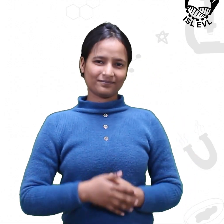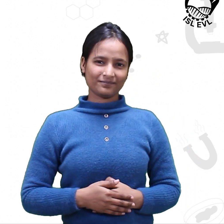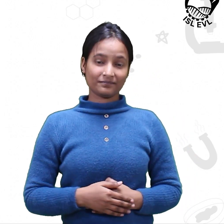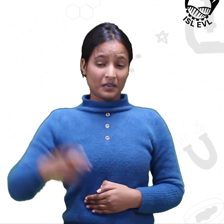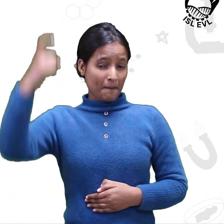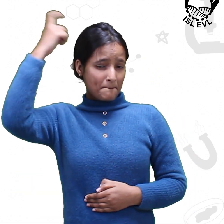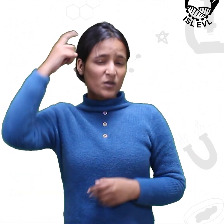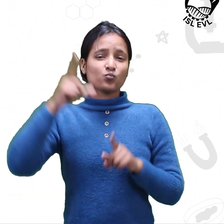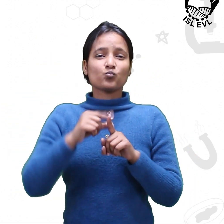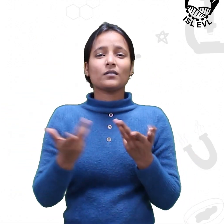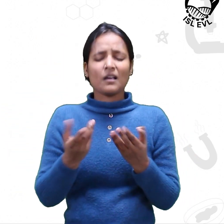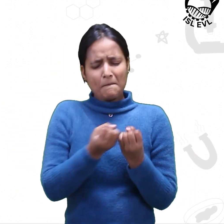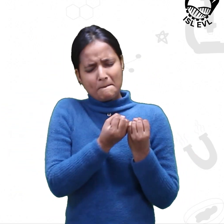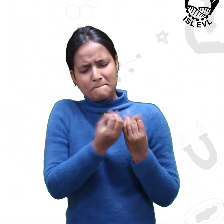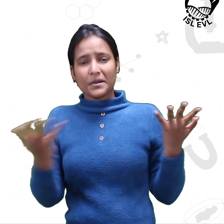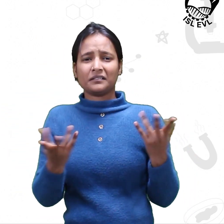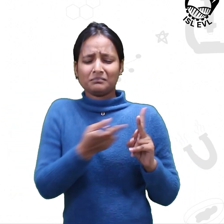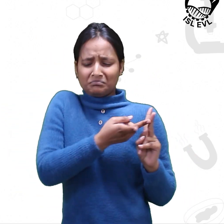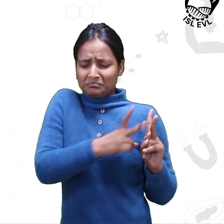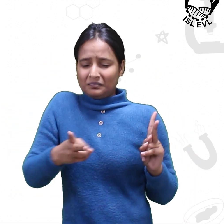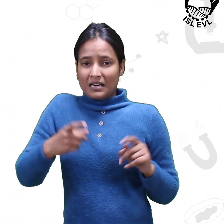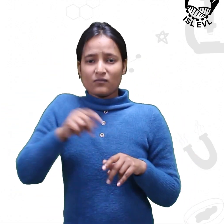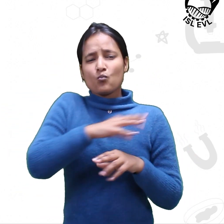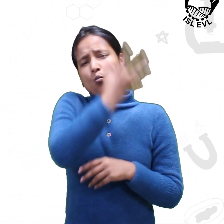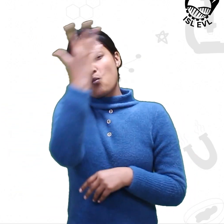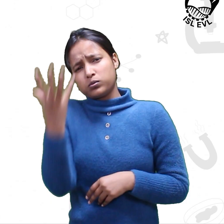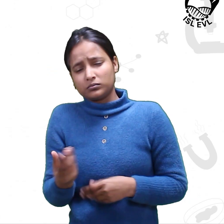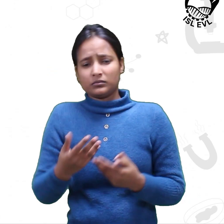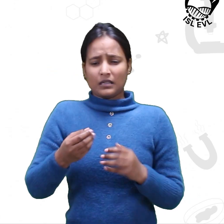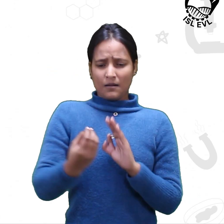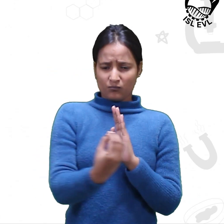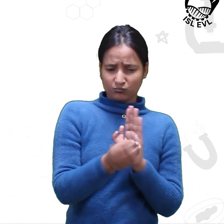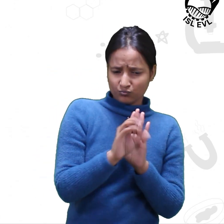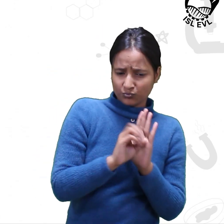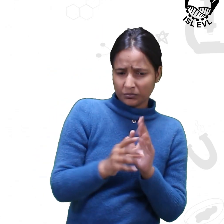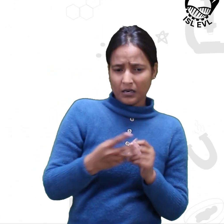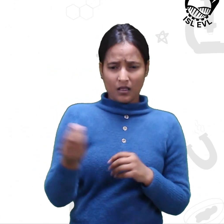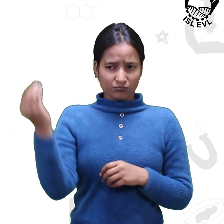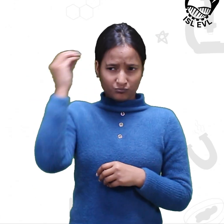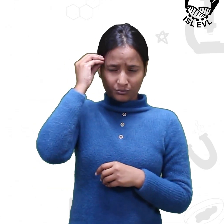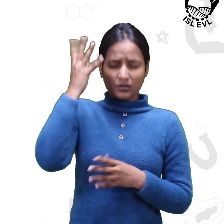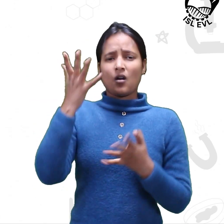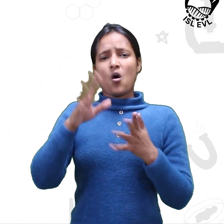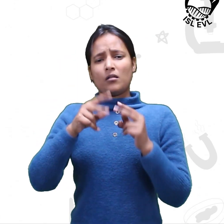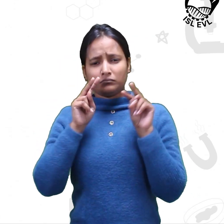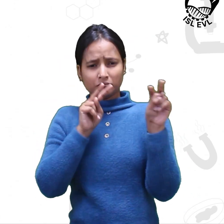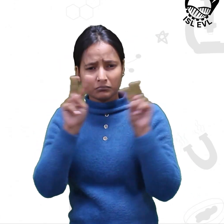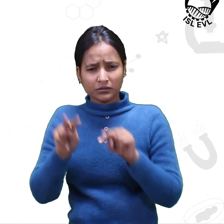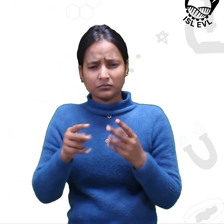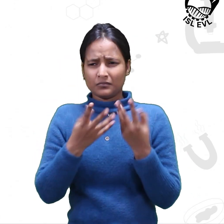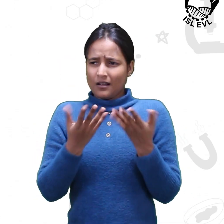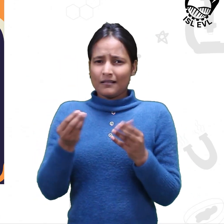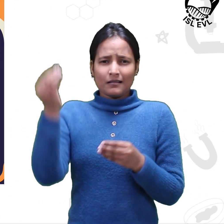does so many things throughout the day, and so much information goes in and out of the brain. We see and do so